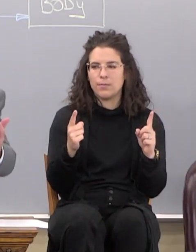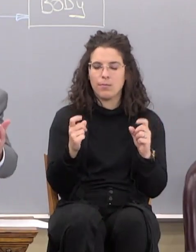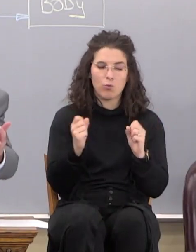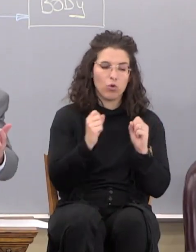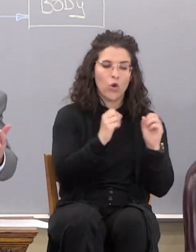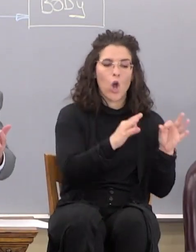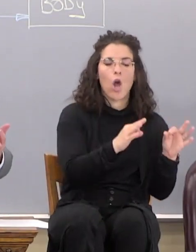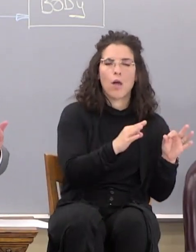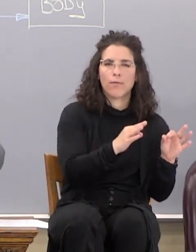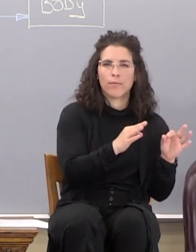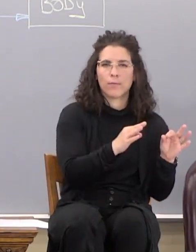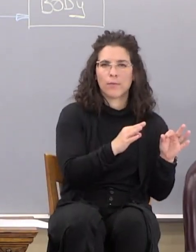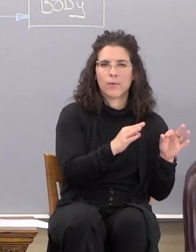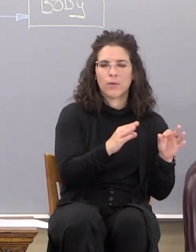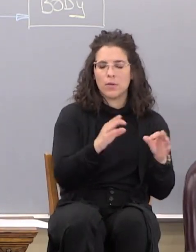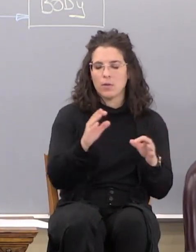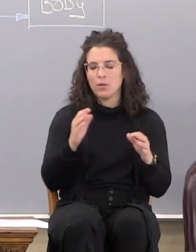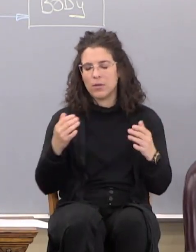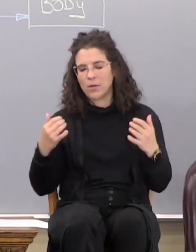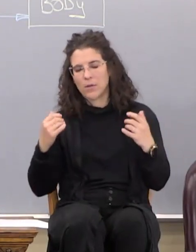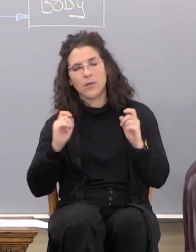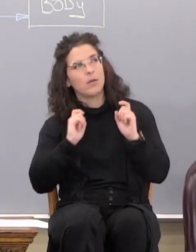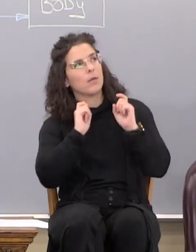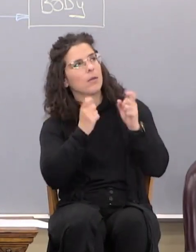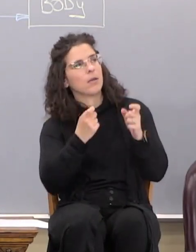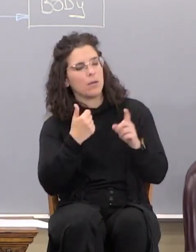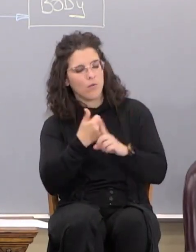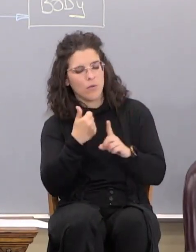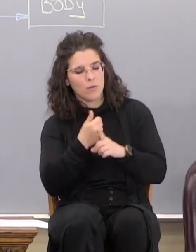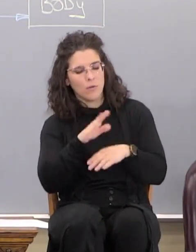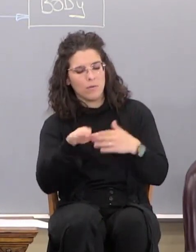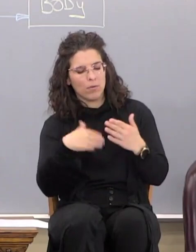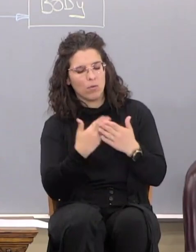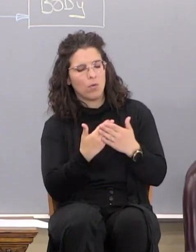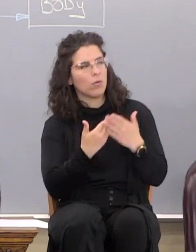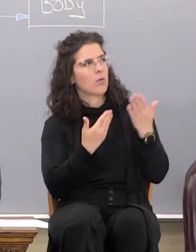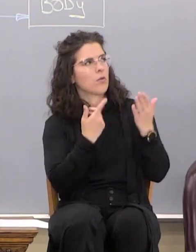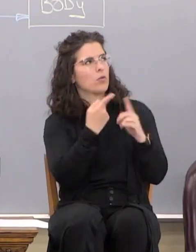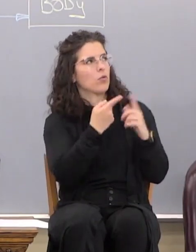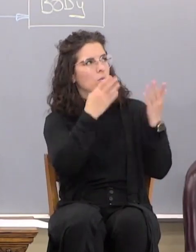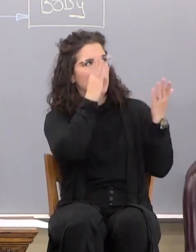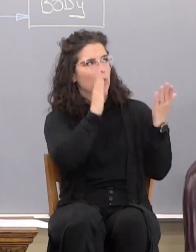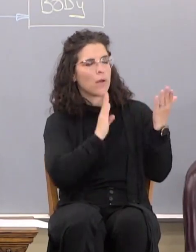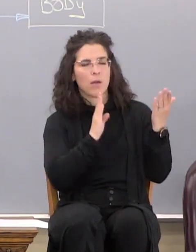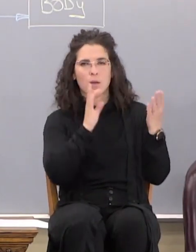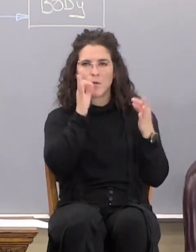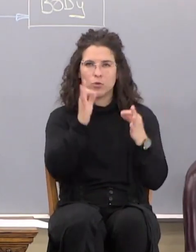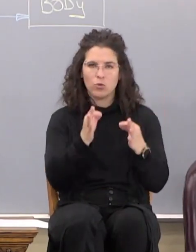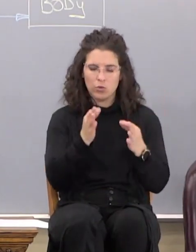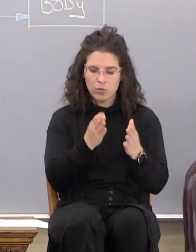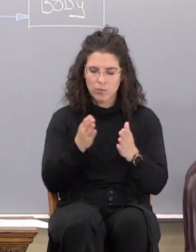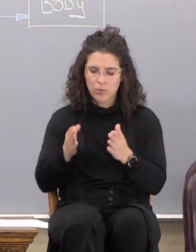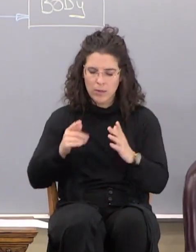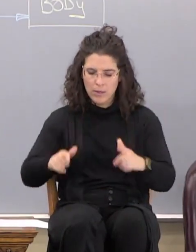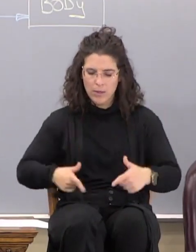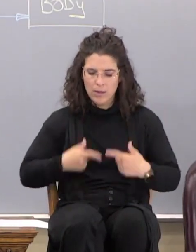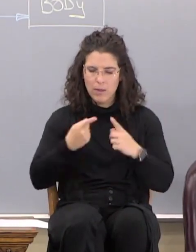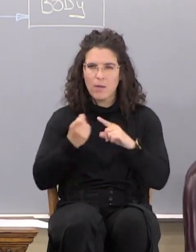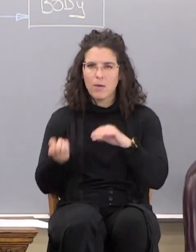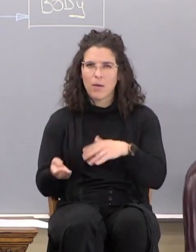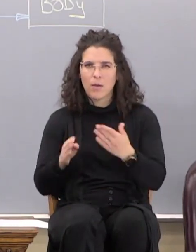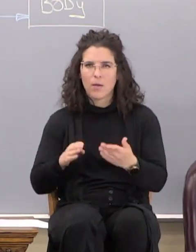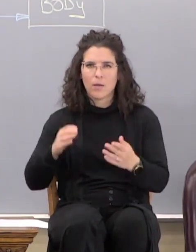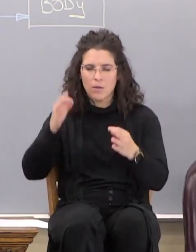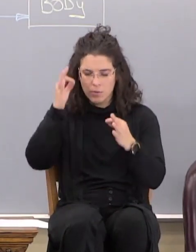off. One, put on, yield yourselves unto God. Choose to present your, as those that are alive from the dead, choose to